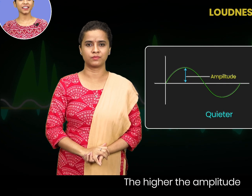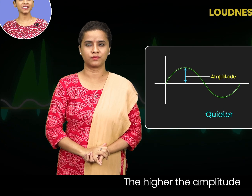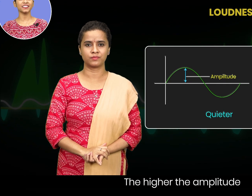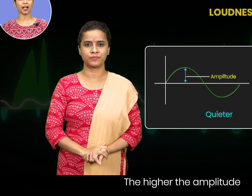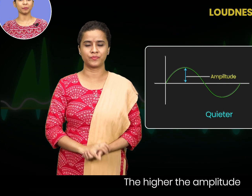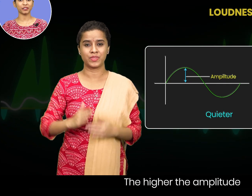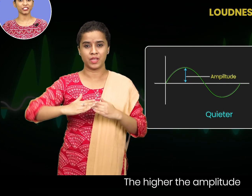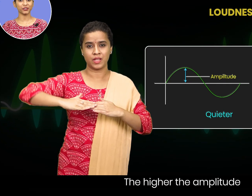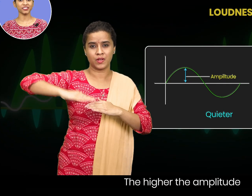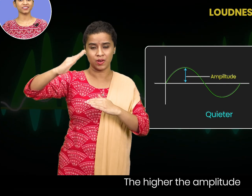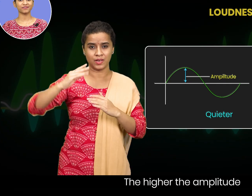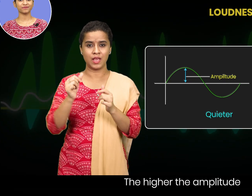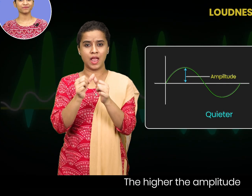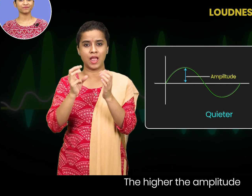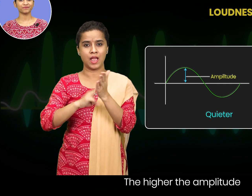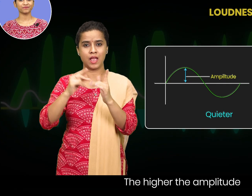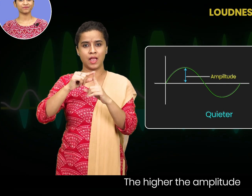The higher the amplitude,